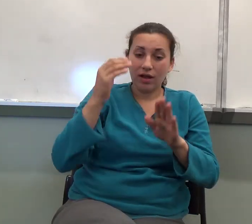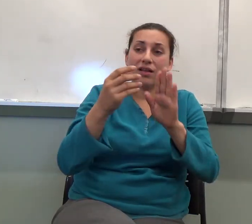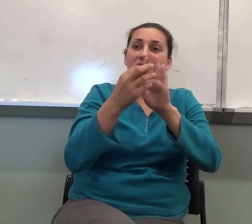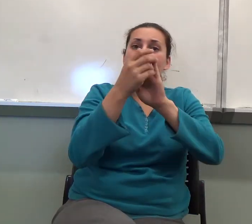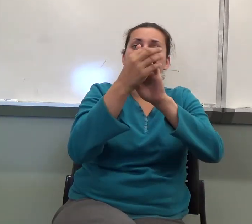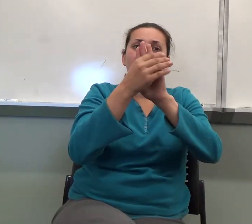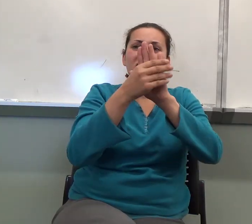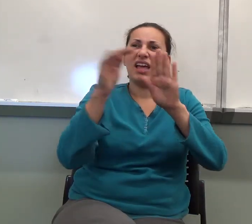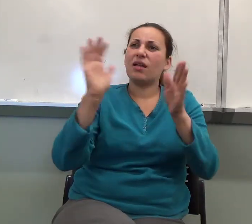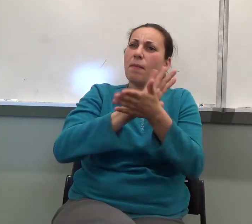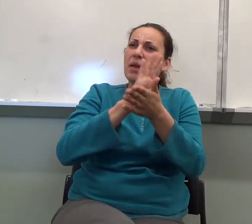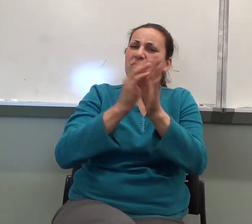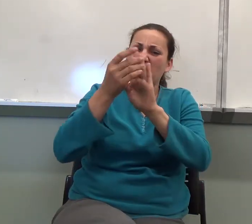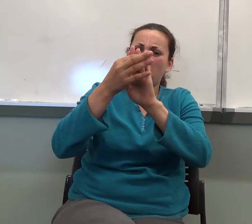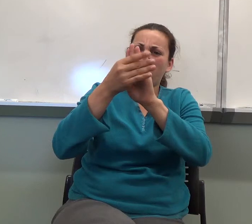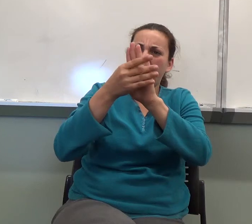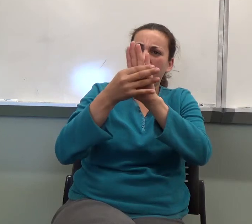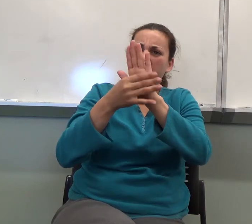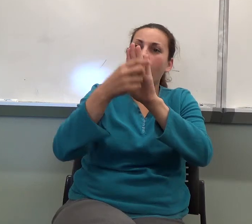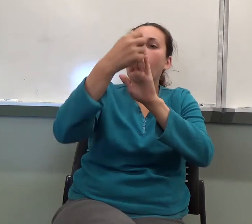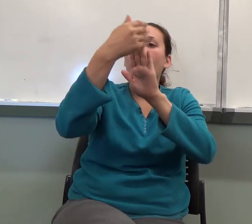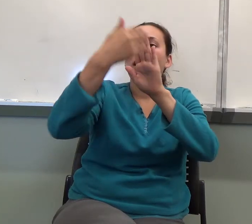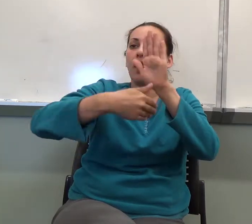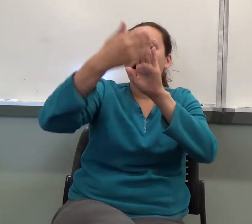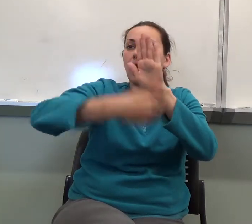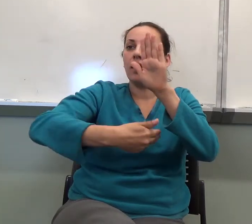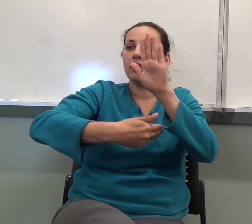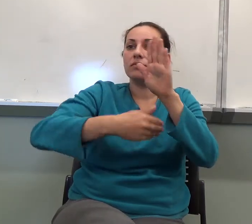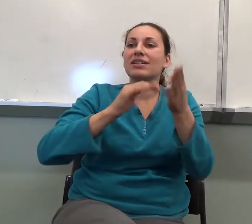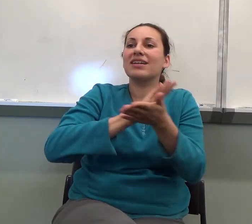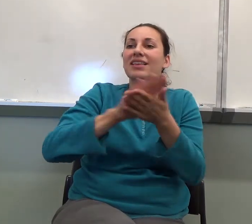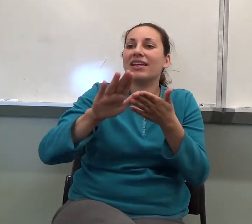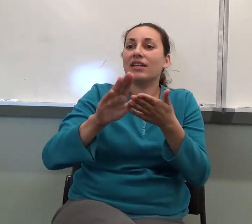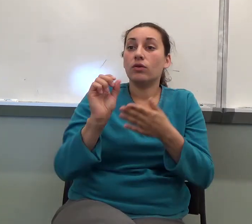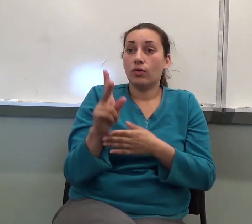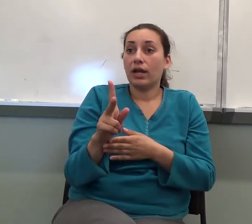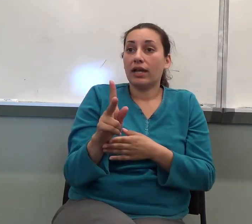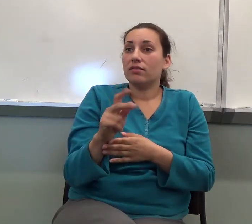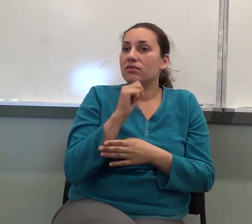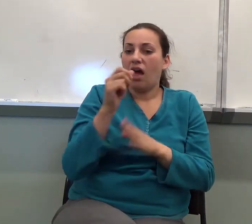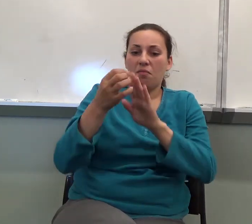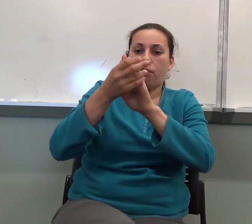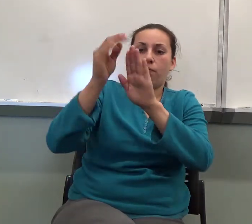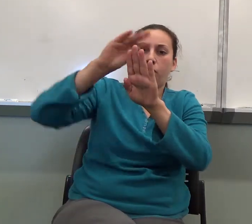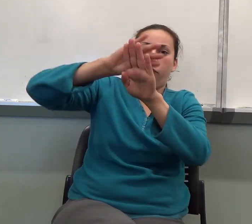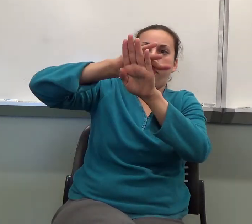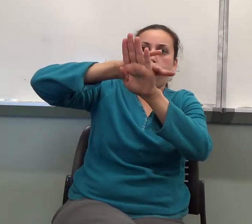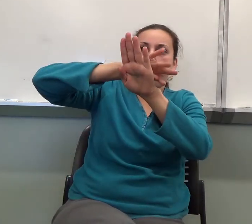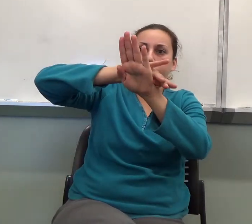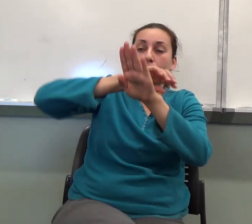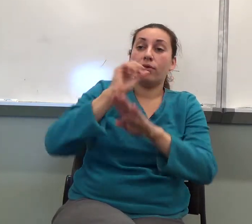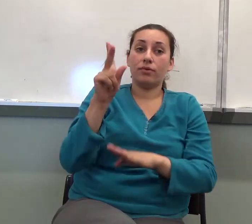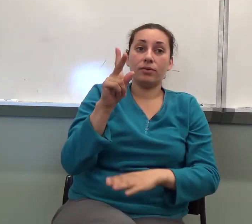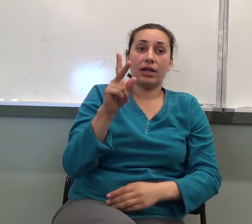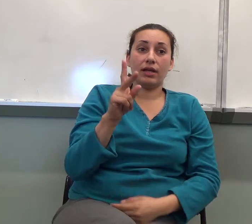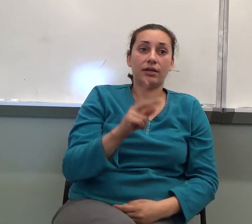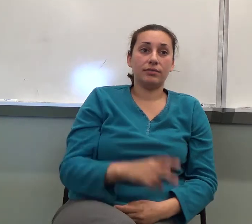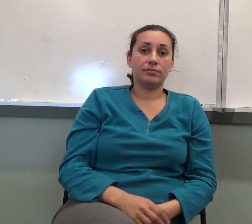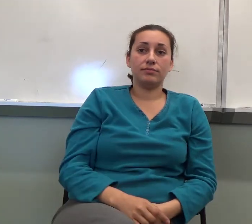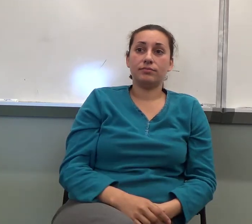here. Don't use up test time with that. Do it before. And if you take it over for the